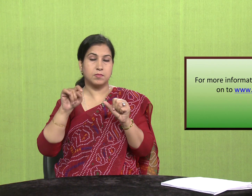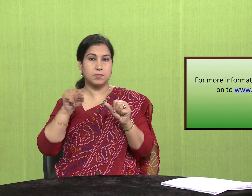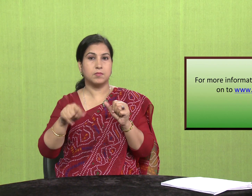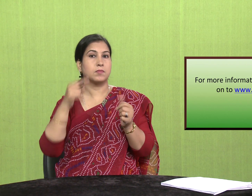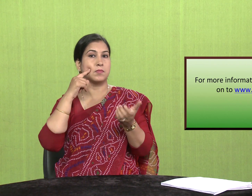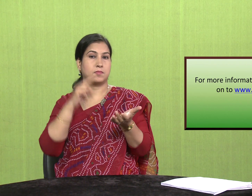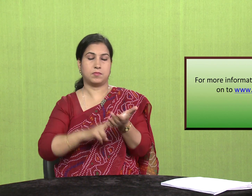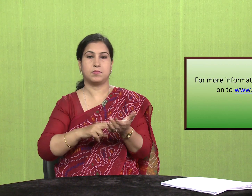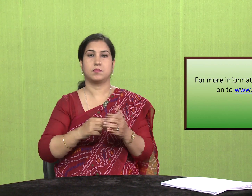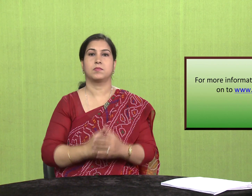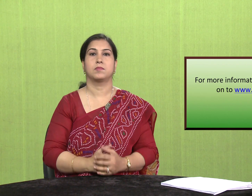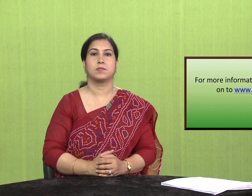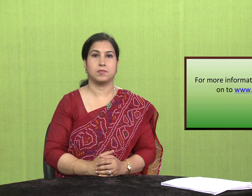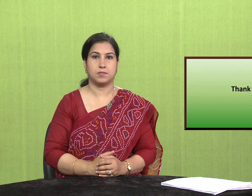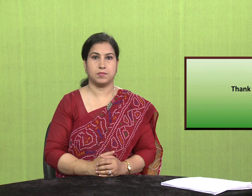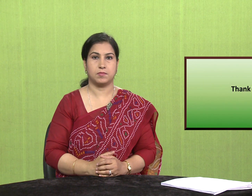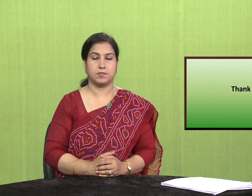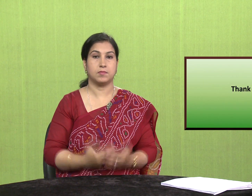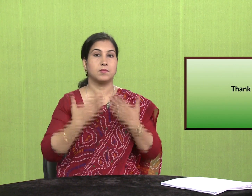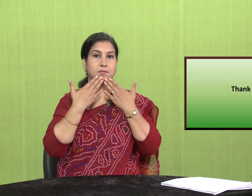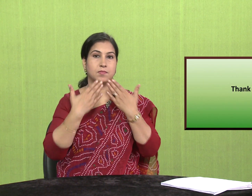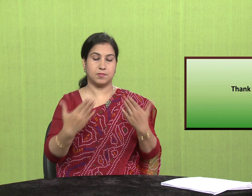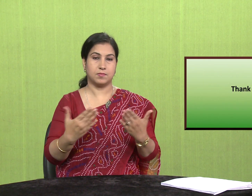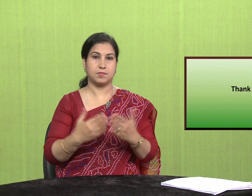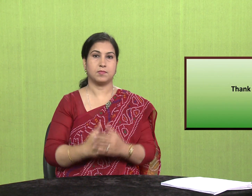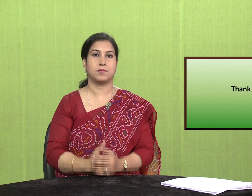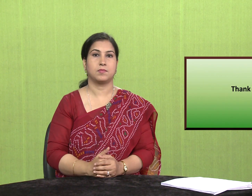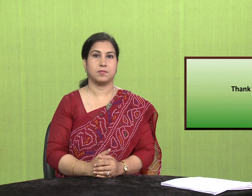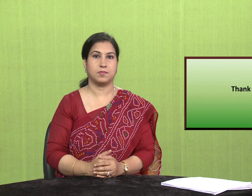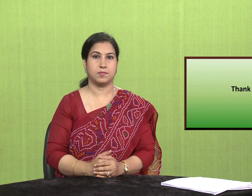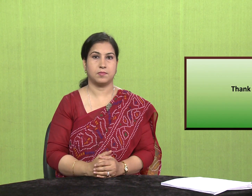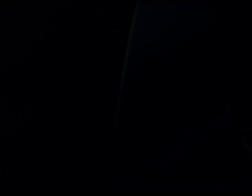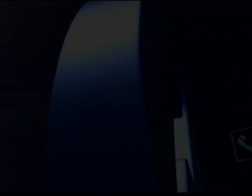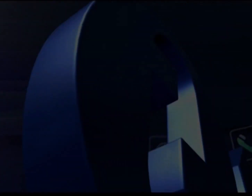www.nios.ac.in. Thank you.